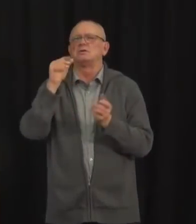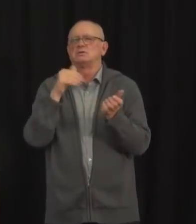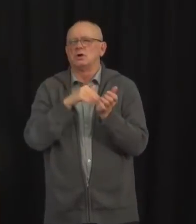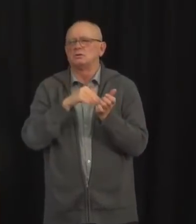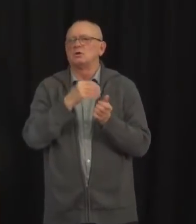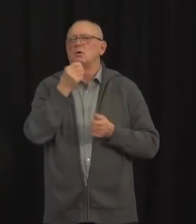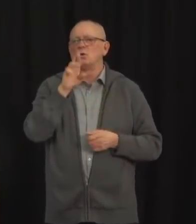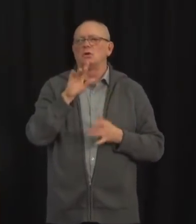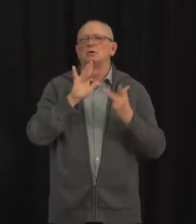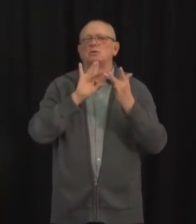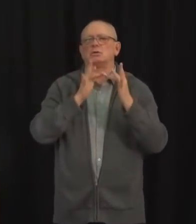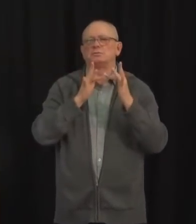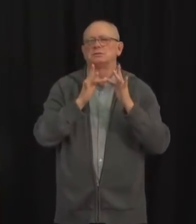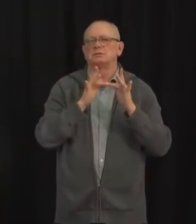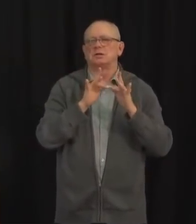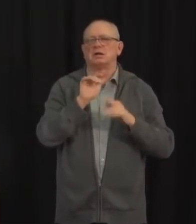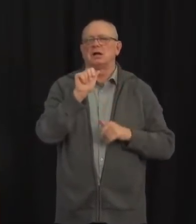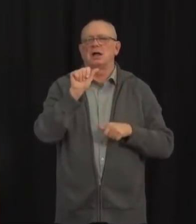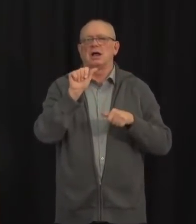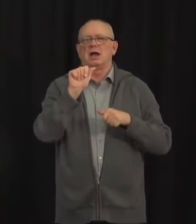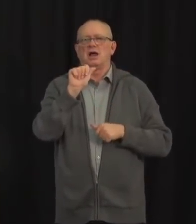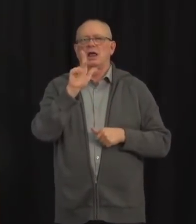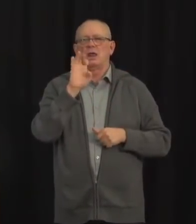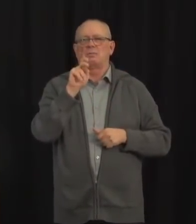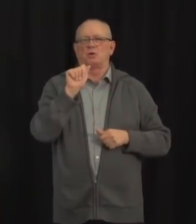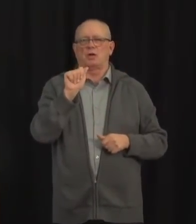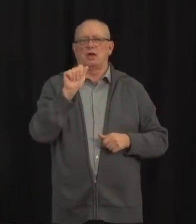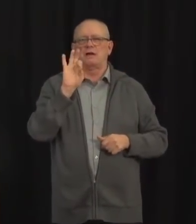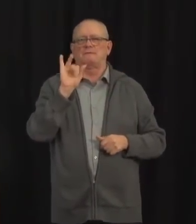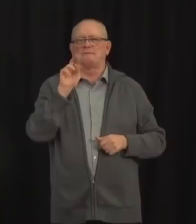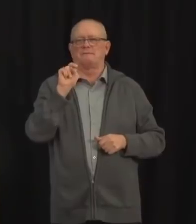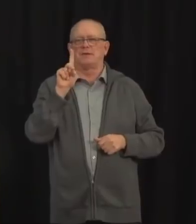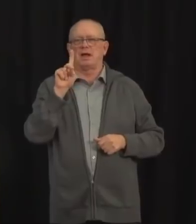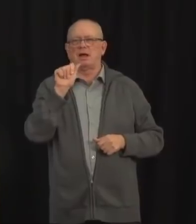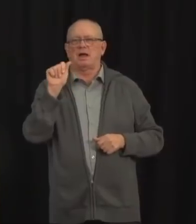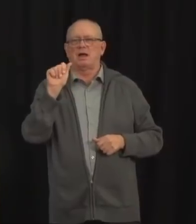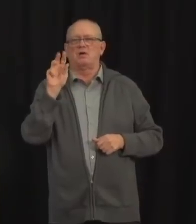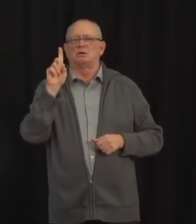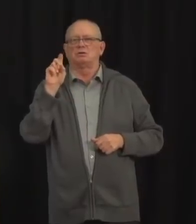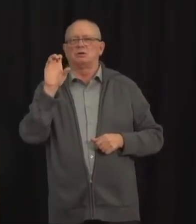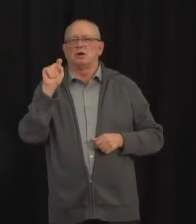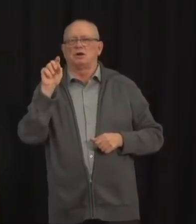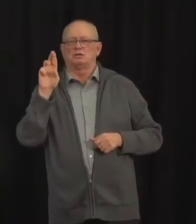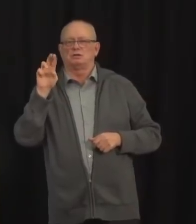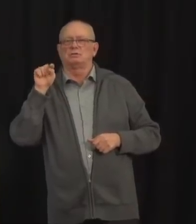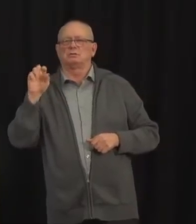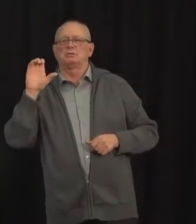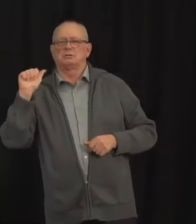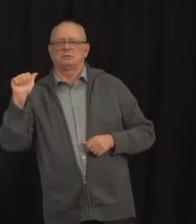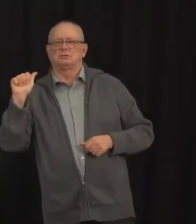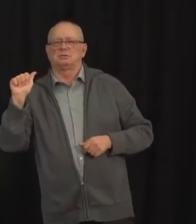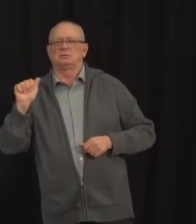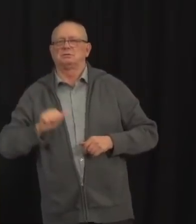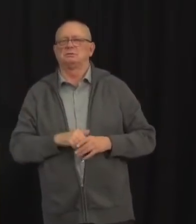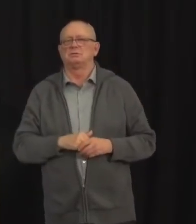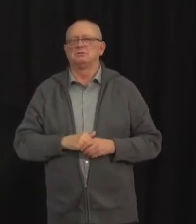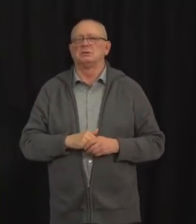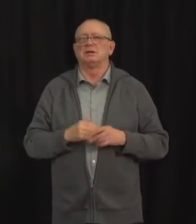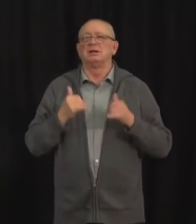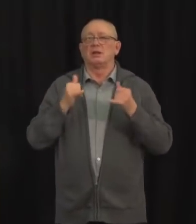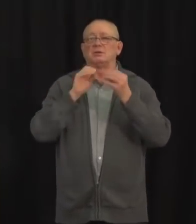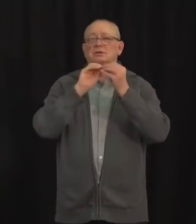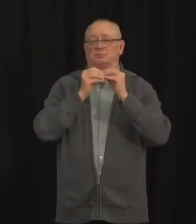over the last 24 hours, we have identified 1,640 new cases of COVID-19 in Alberta and completed